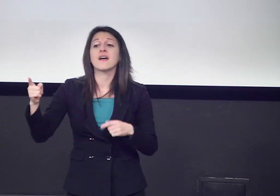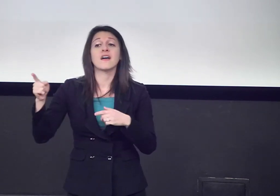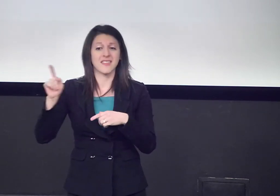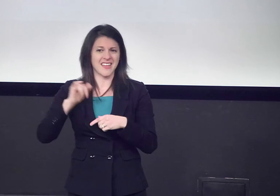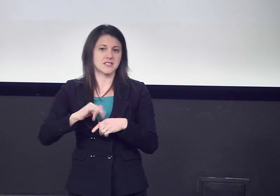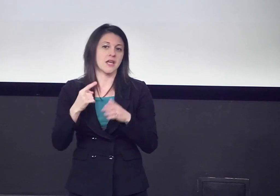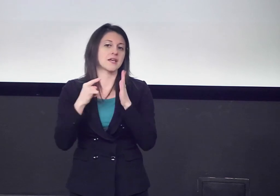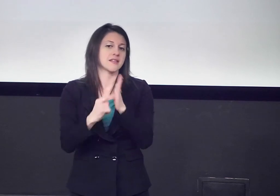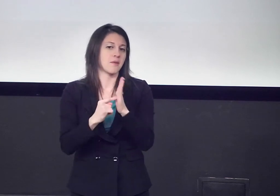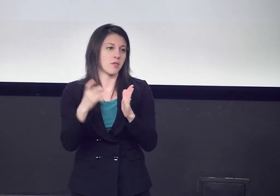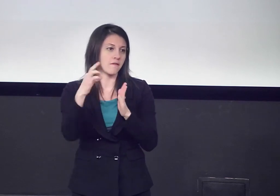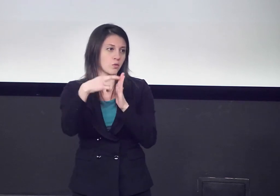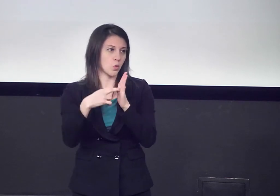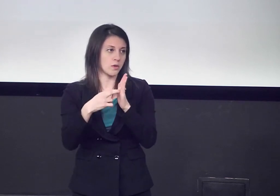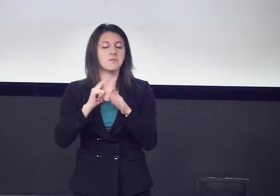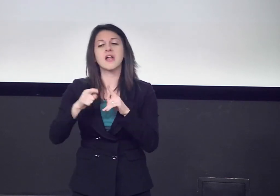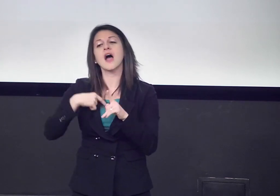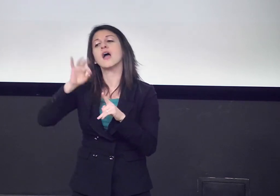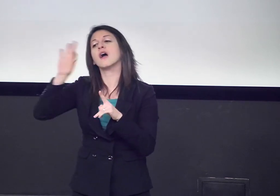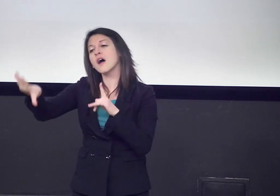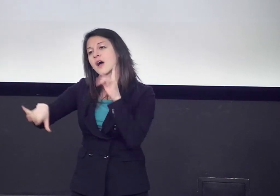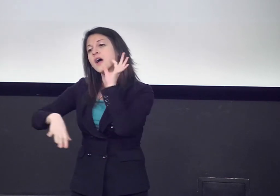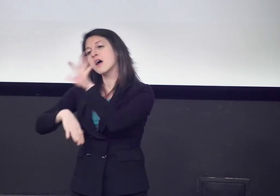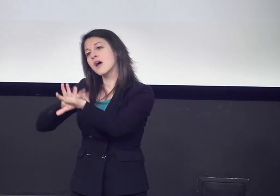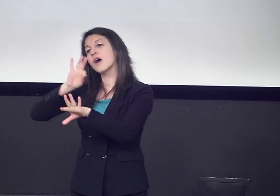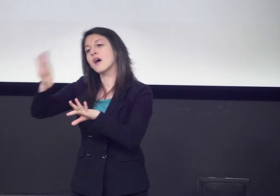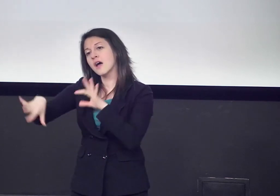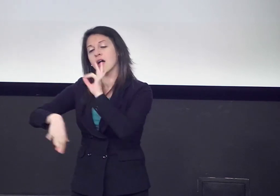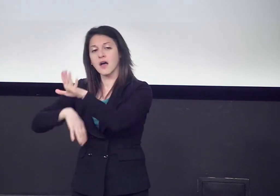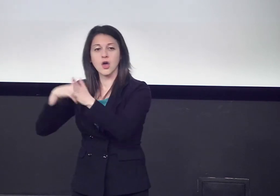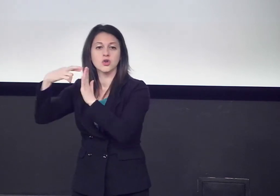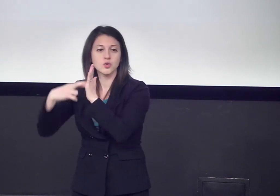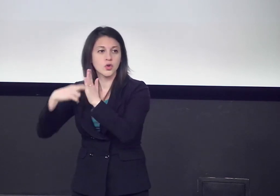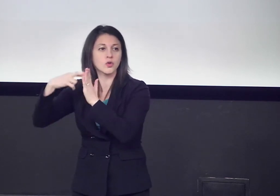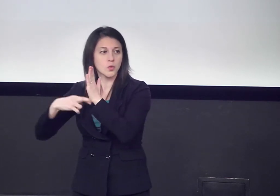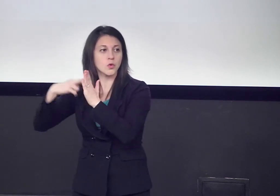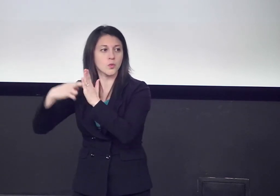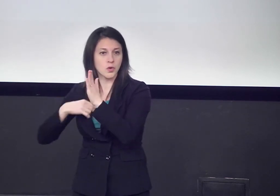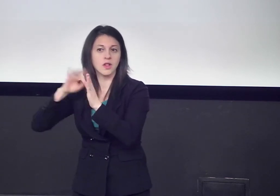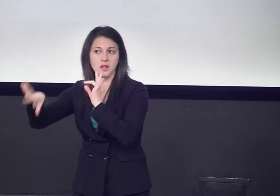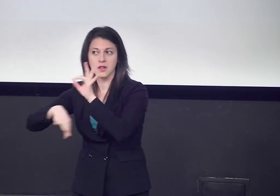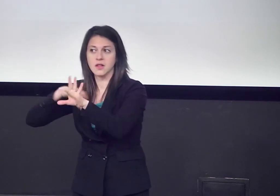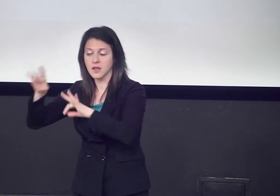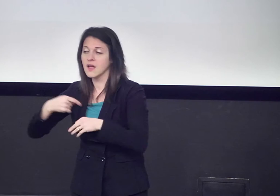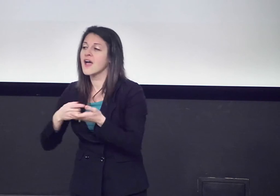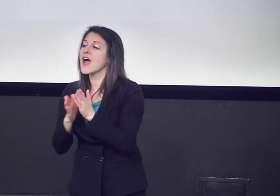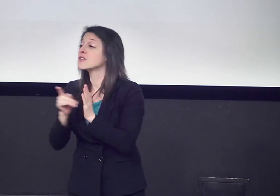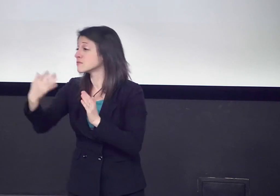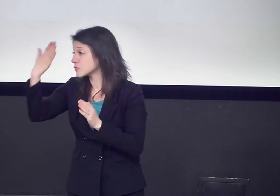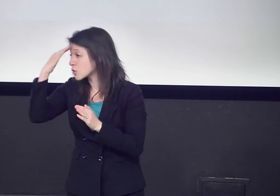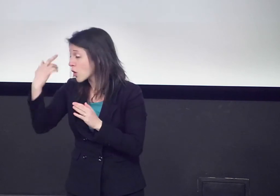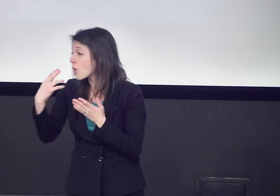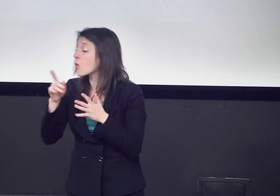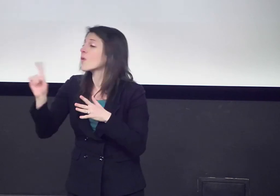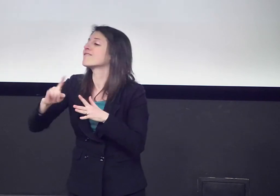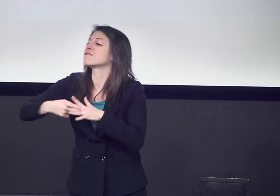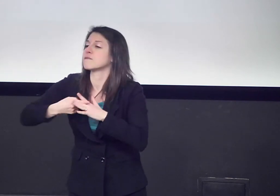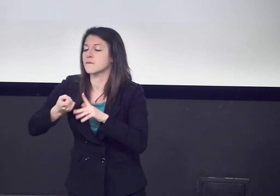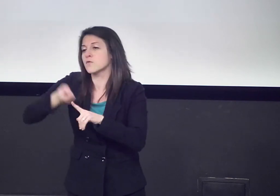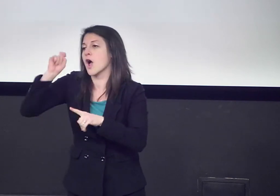else. And then I asked them where this rule came from and if they knew where it was from. And I talked to them about various rules that